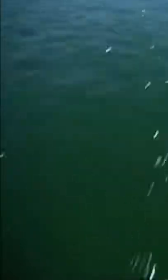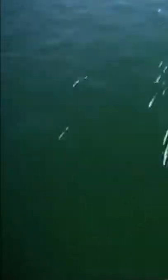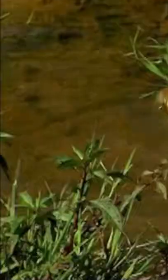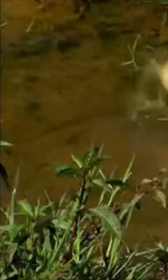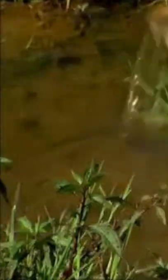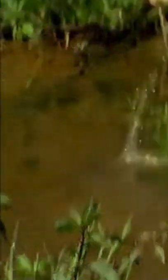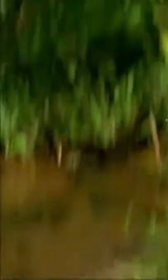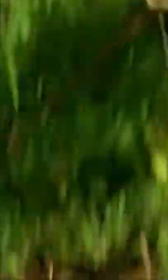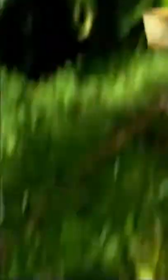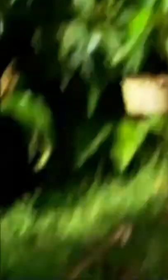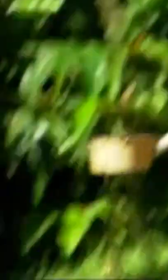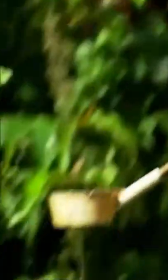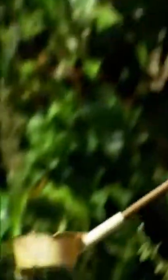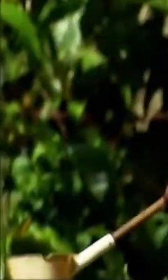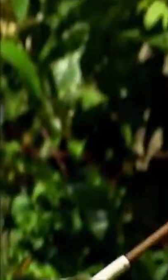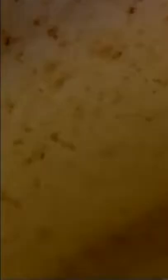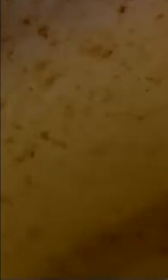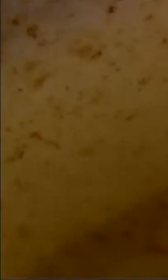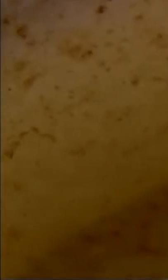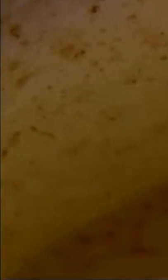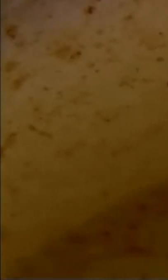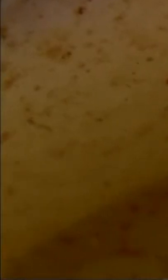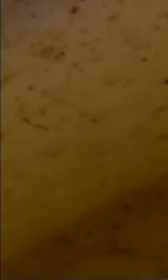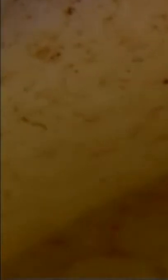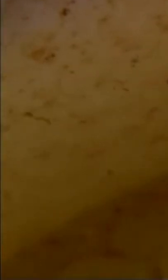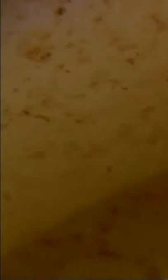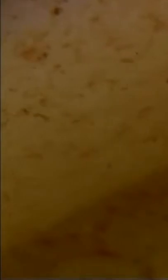the bleak global picture